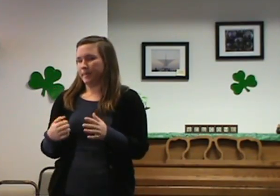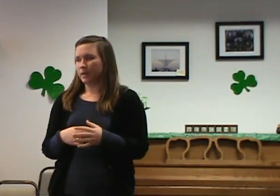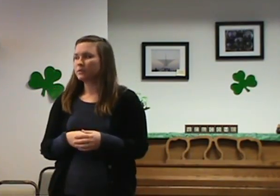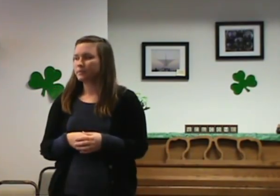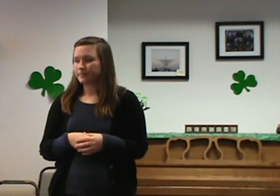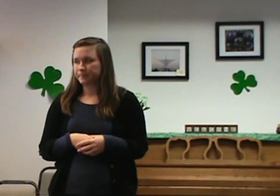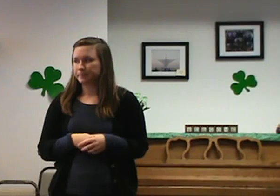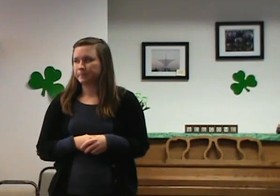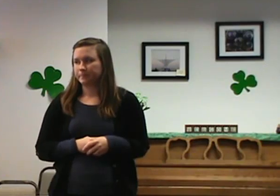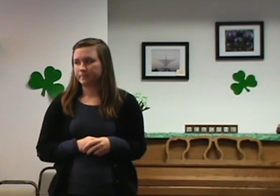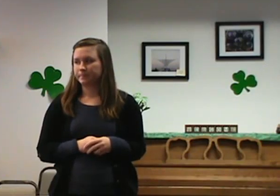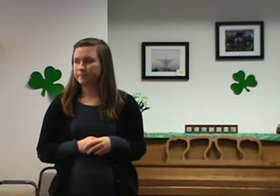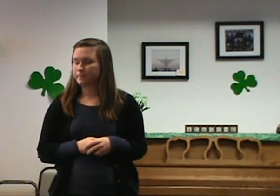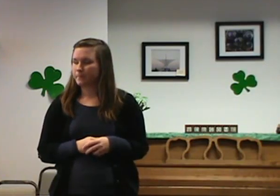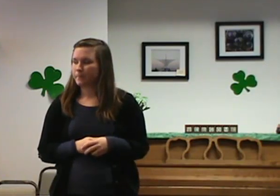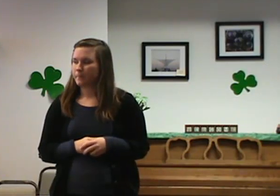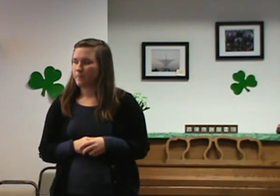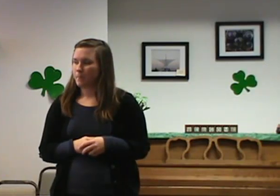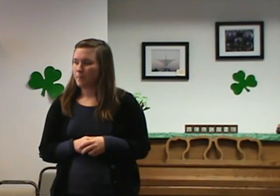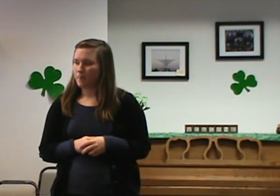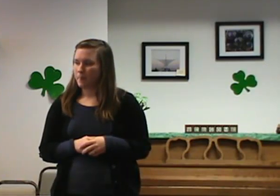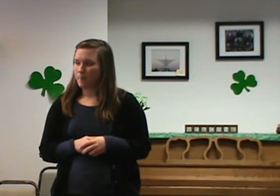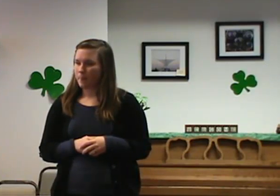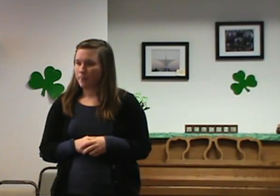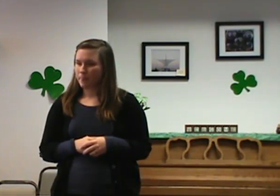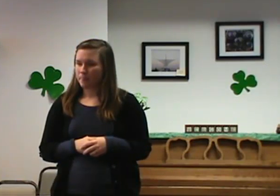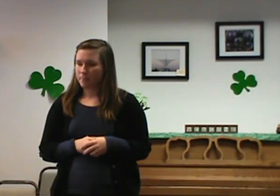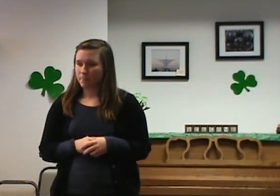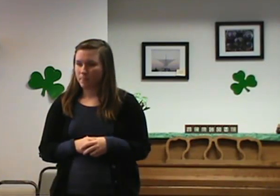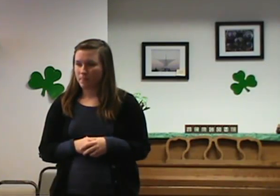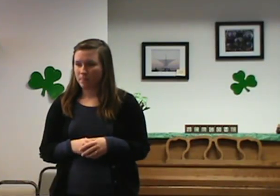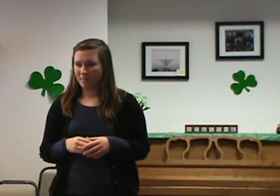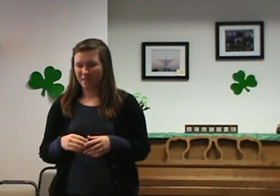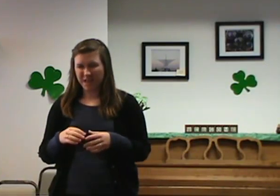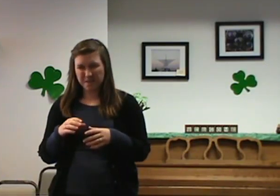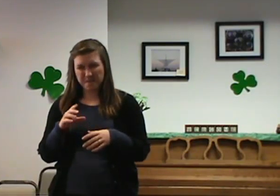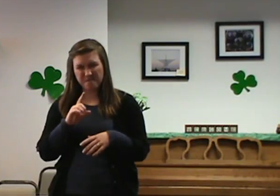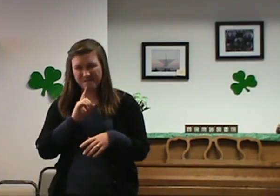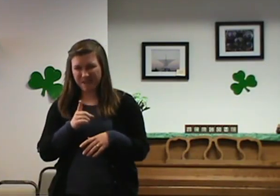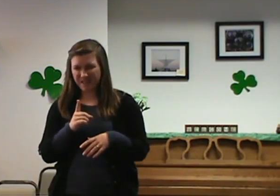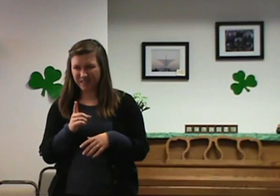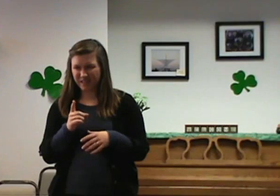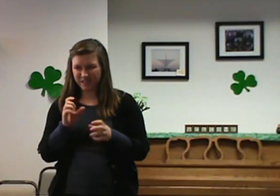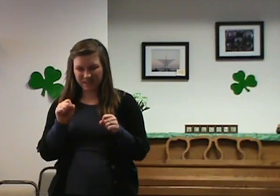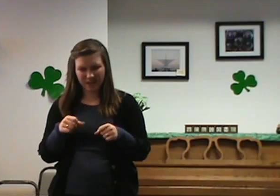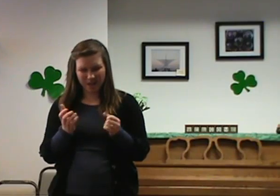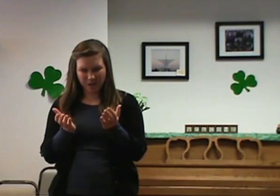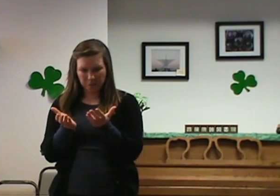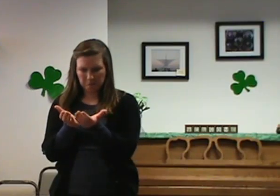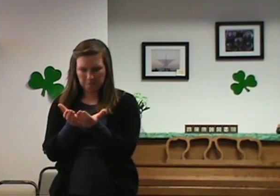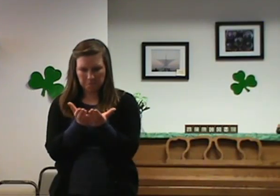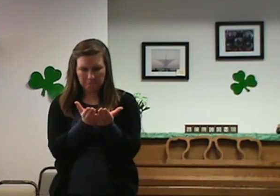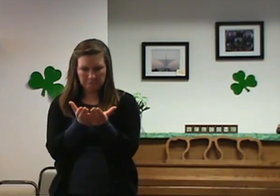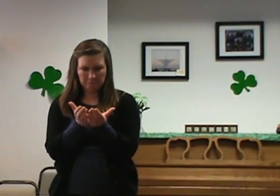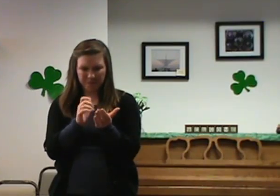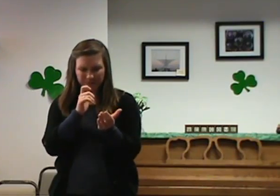leave that. it's really nice, that angle, that you can have it up It towards you is, rather I than- mean, this is what they